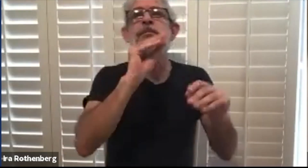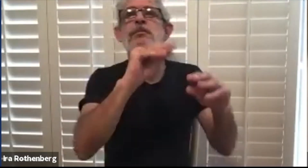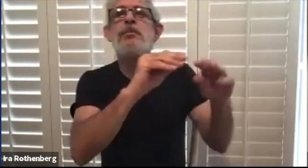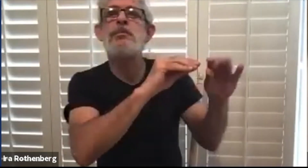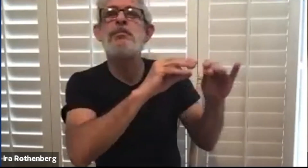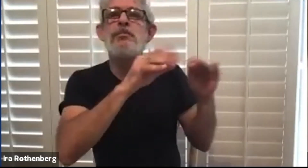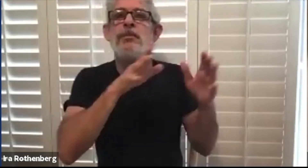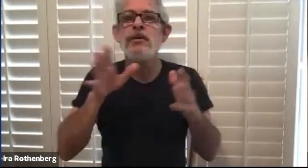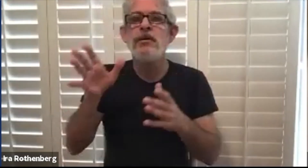it would be limited.